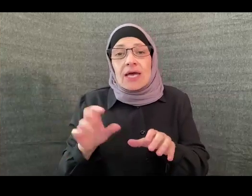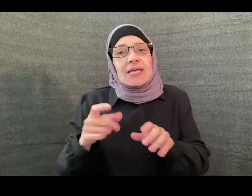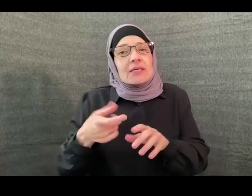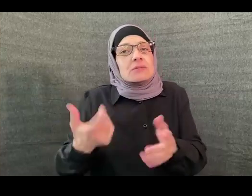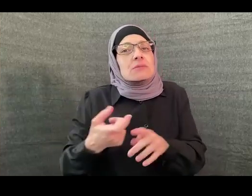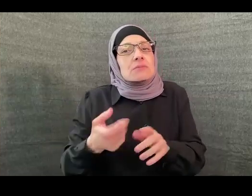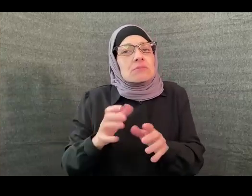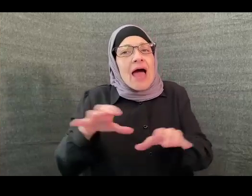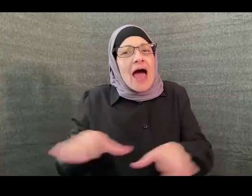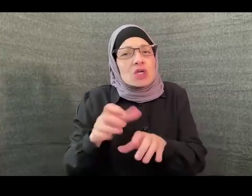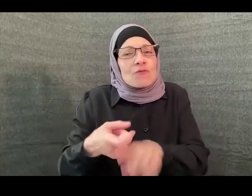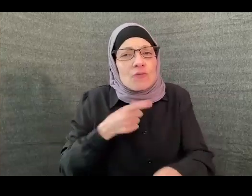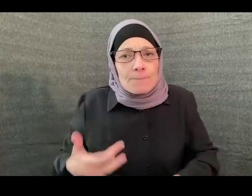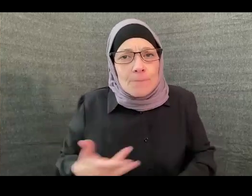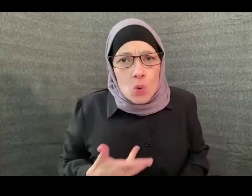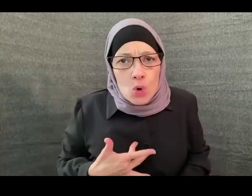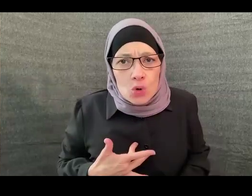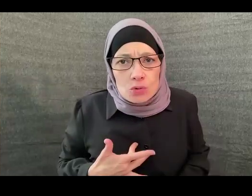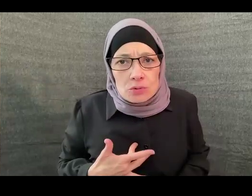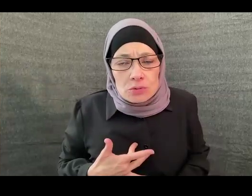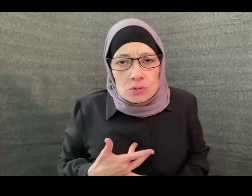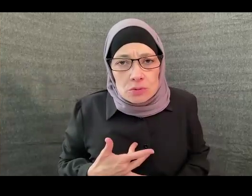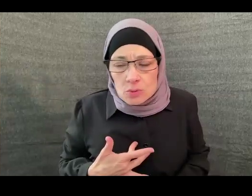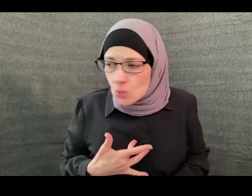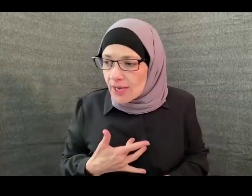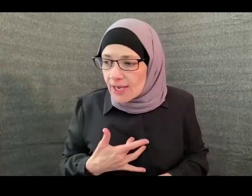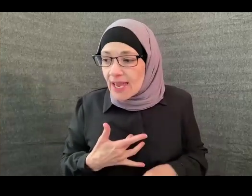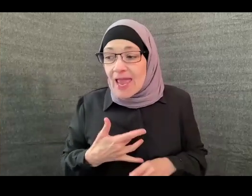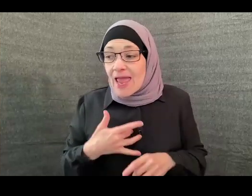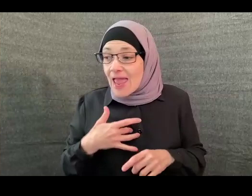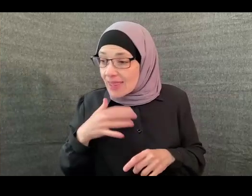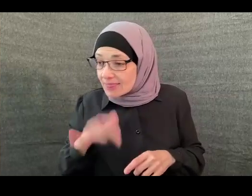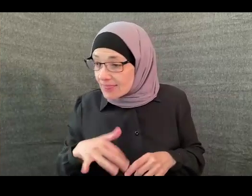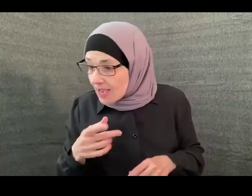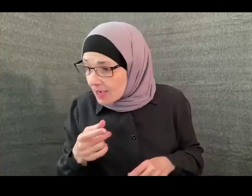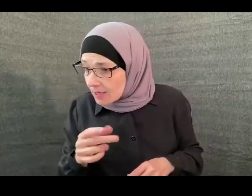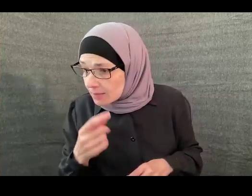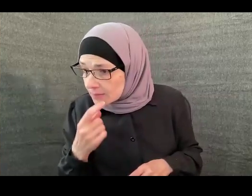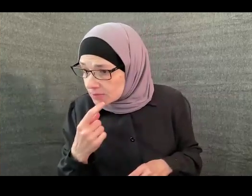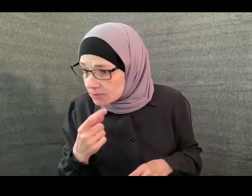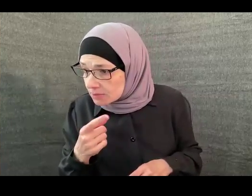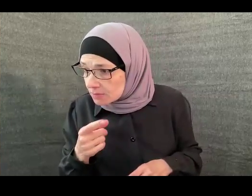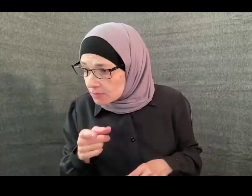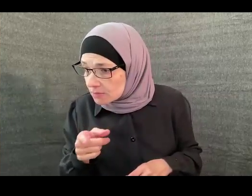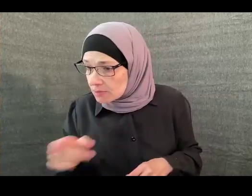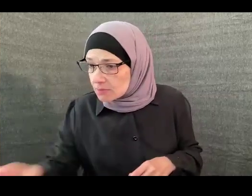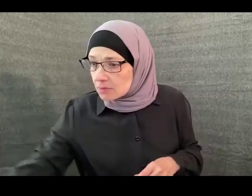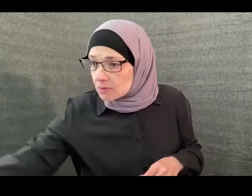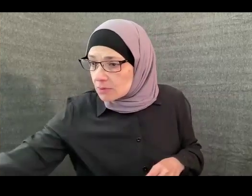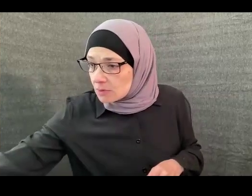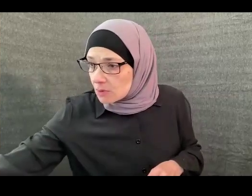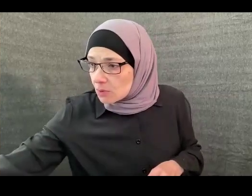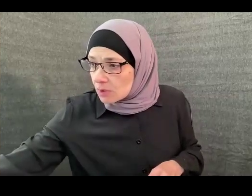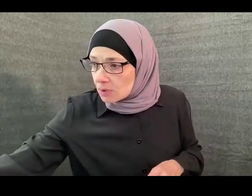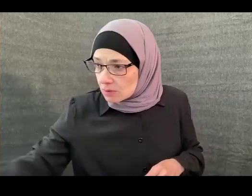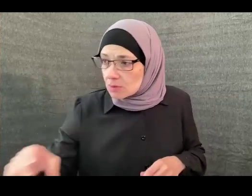heart that comes out in real world by their choices they make in this